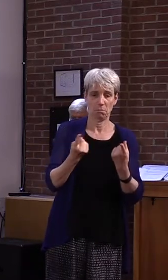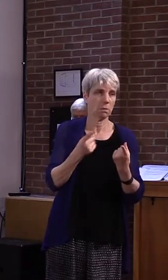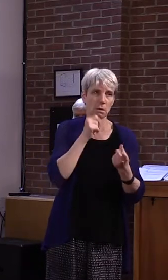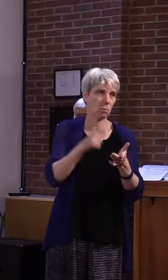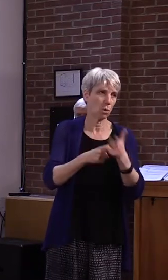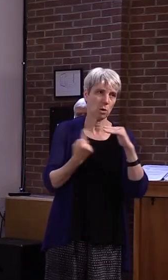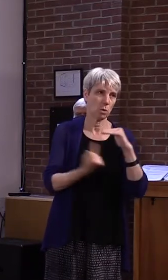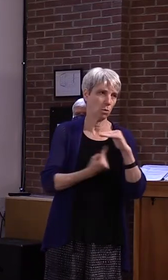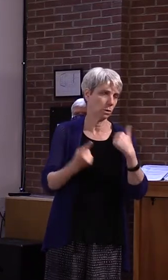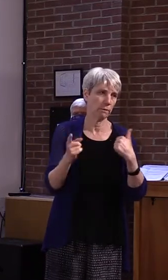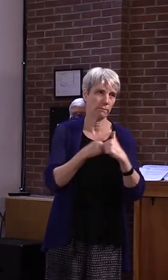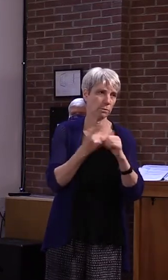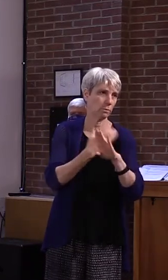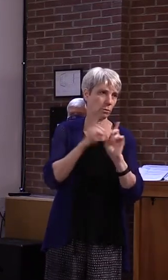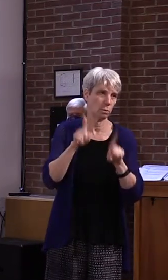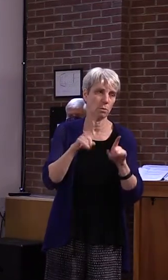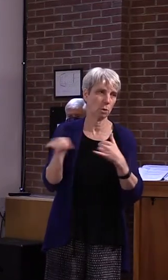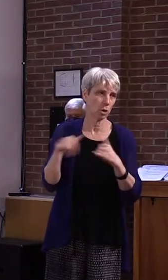Okay, thank you.